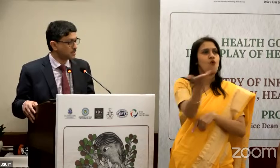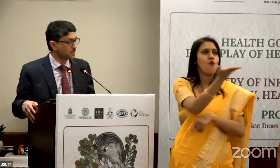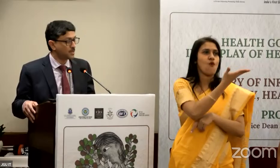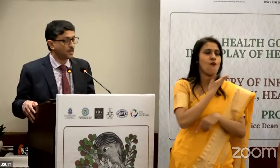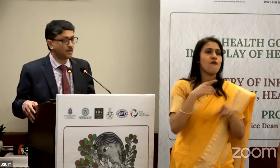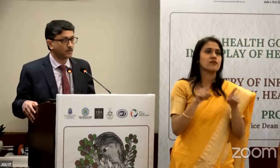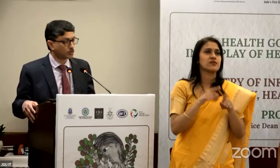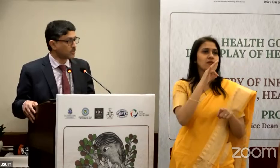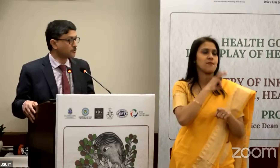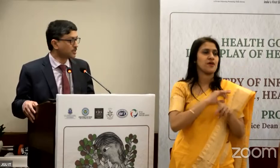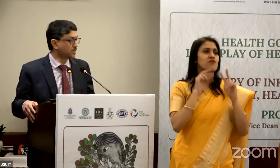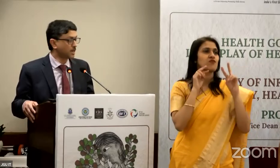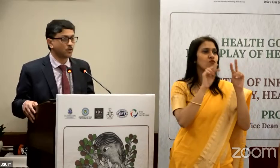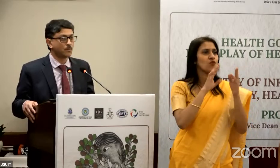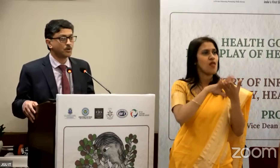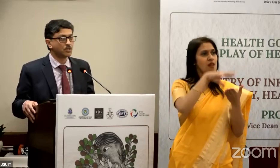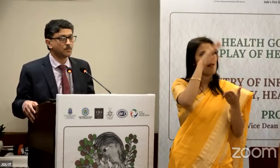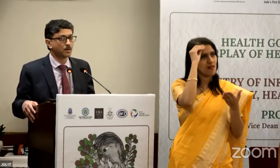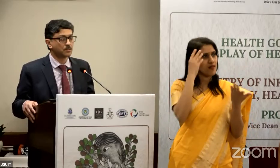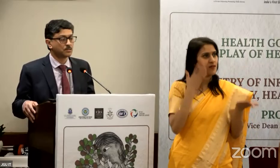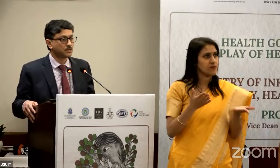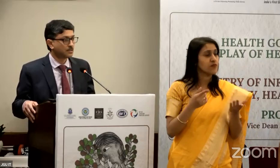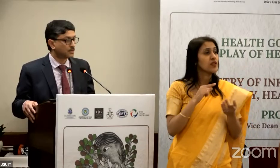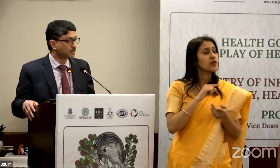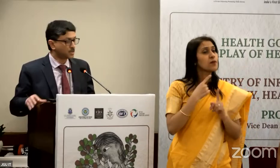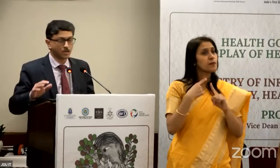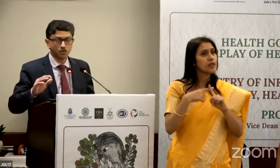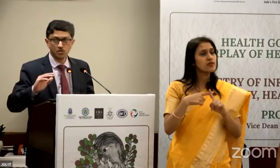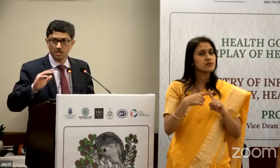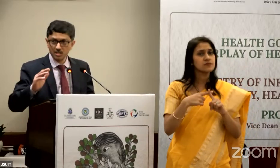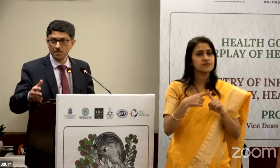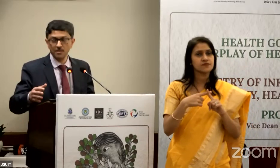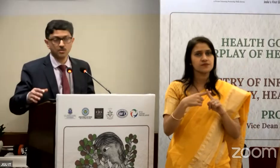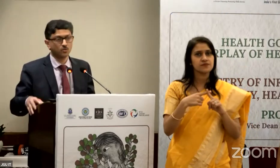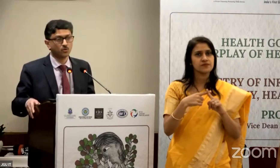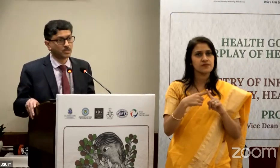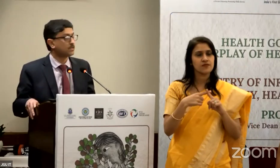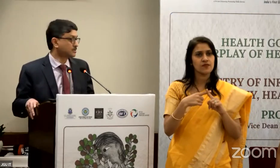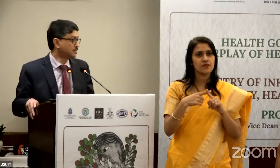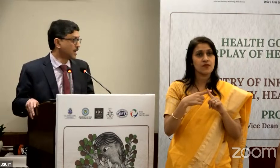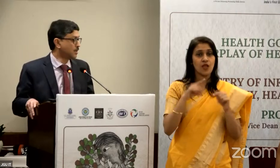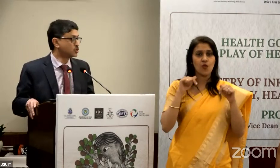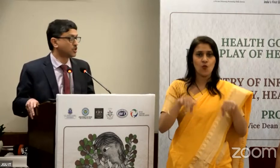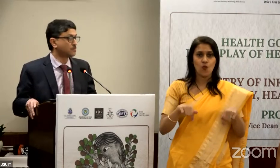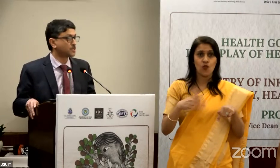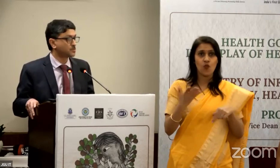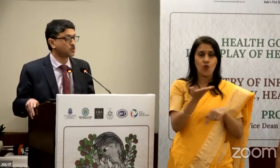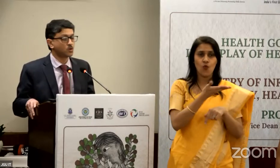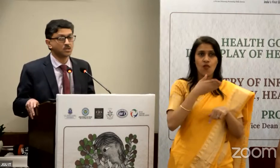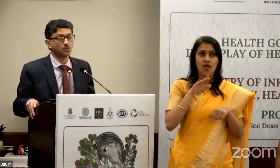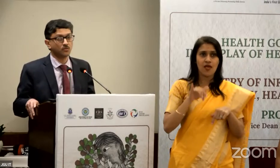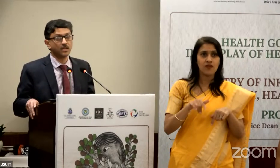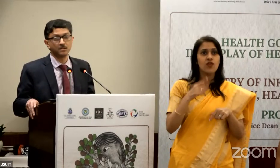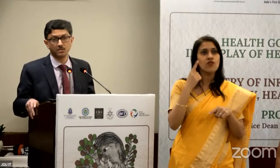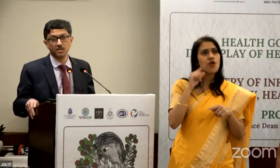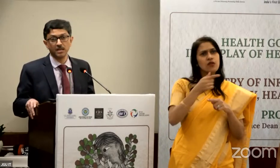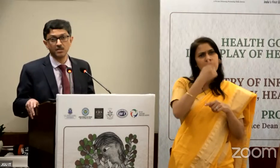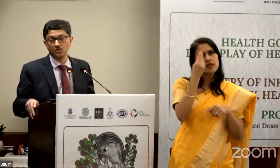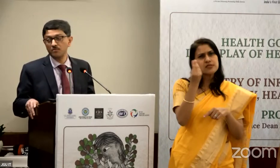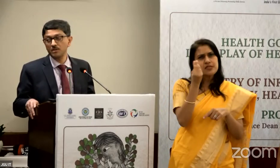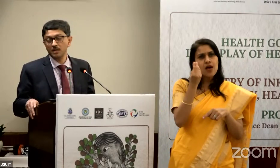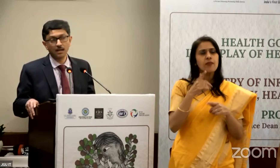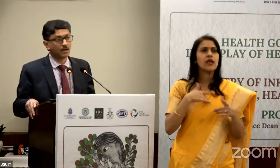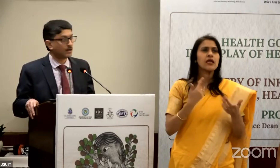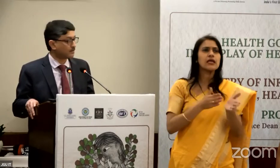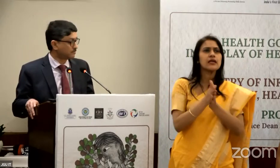participants, not only from the trade law community, but cutting across discipline to hear and listen to her perspective on some of the very interesting areas